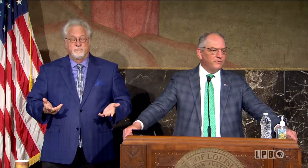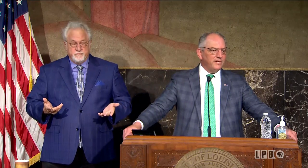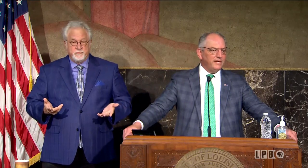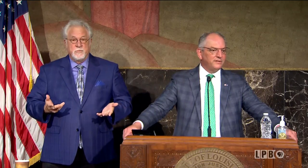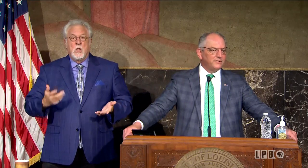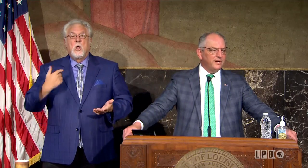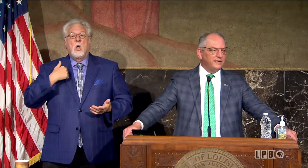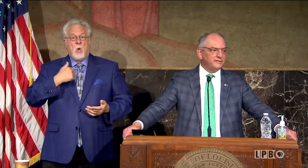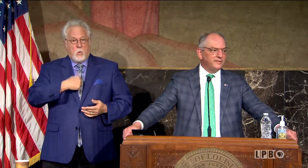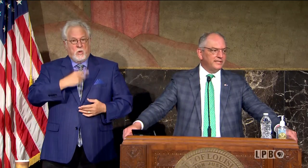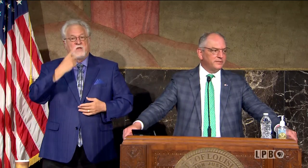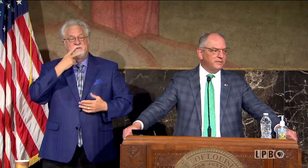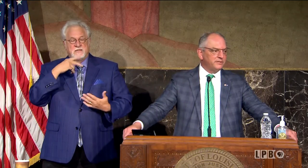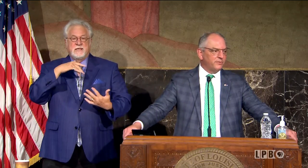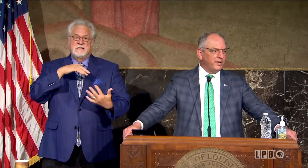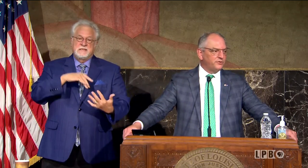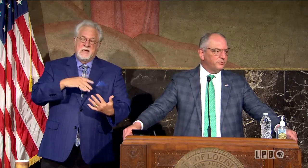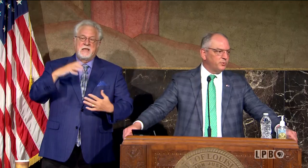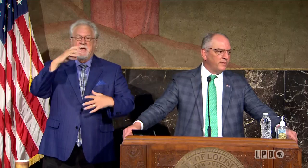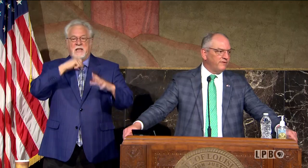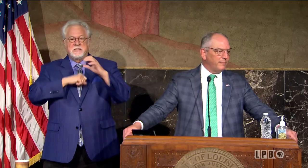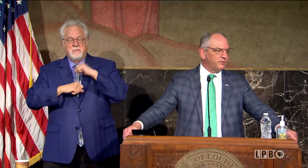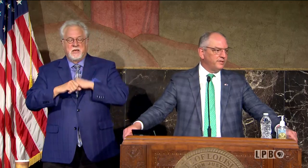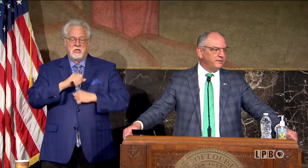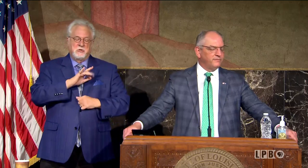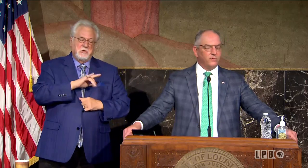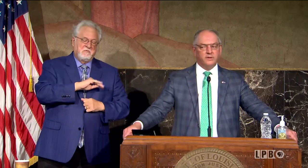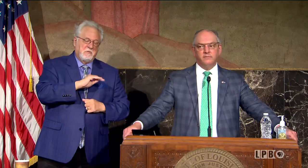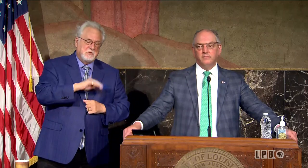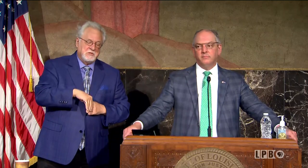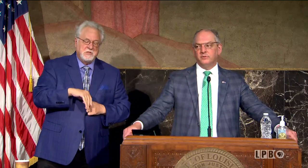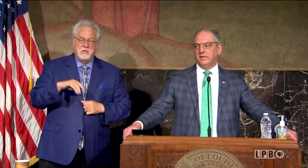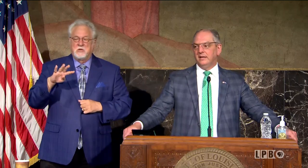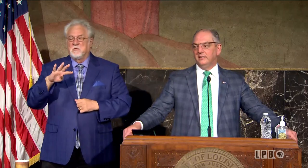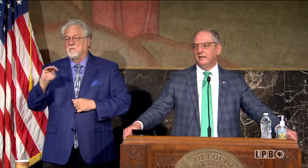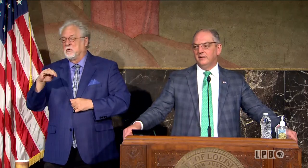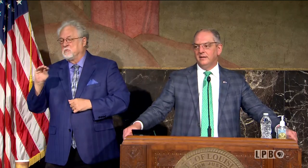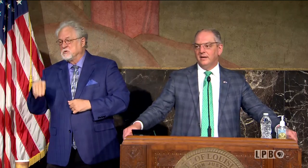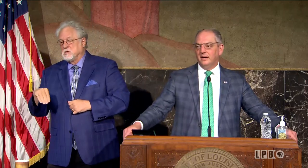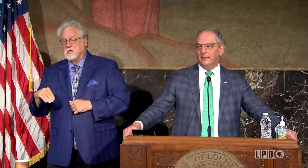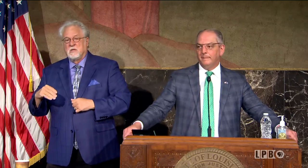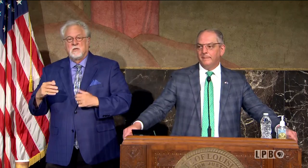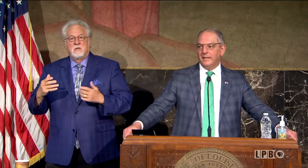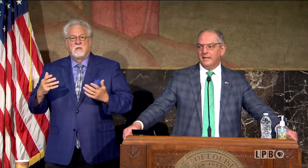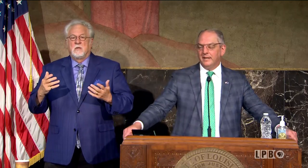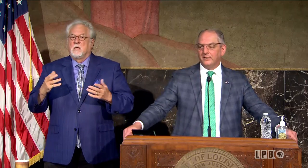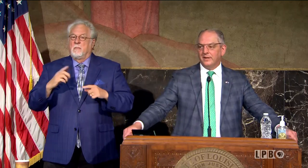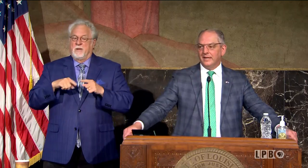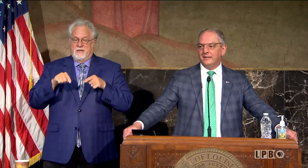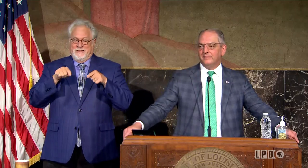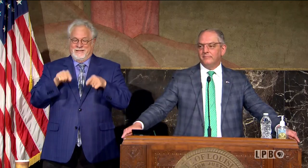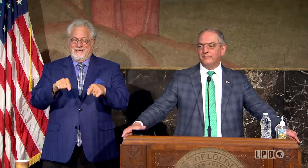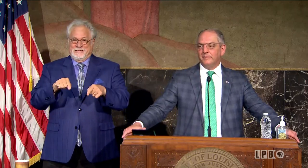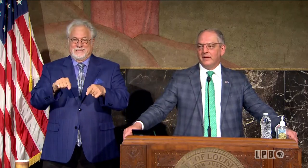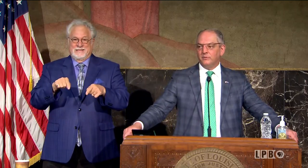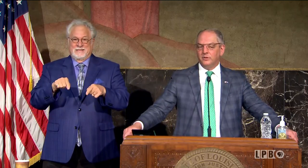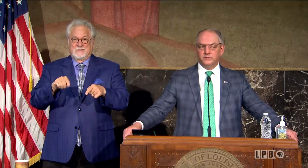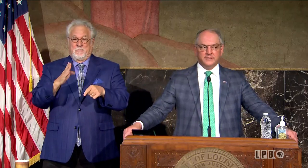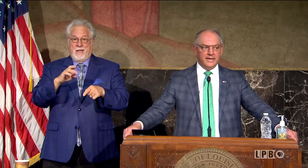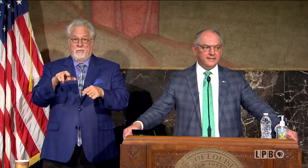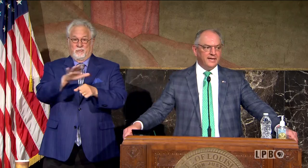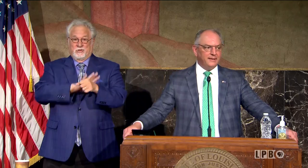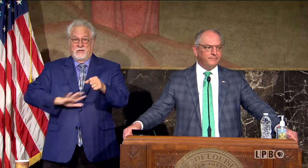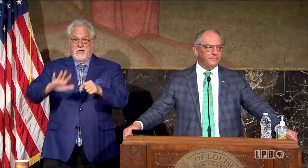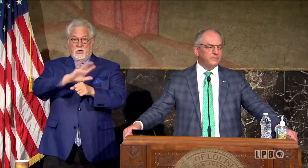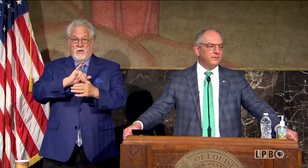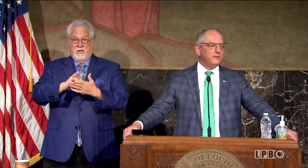Now, we've seen studies and estimates that range from 25% to 40%. But here in Baton Rouge